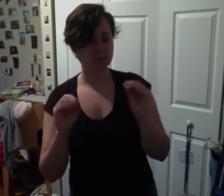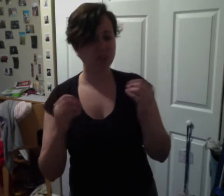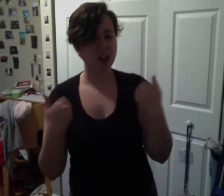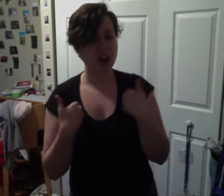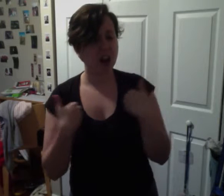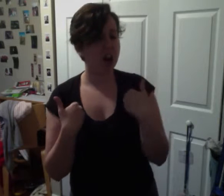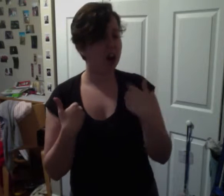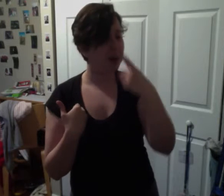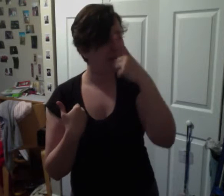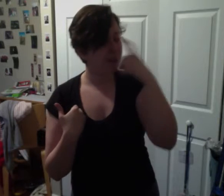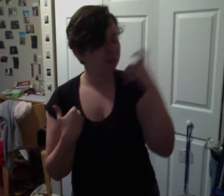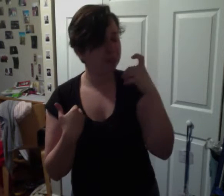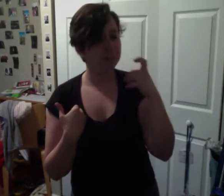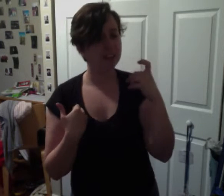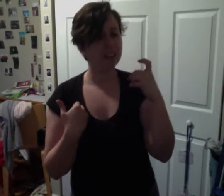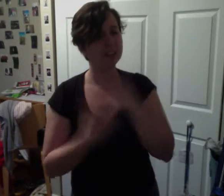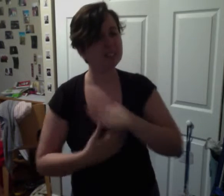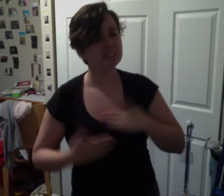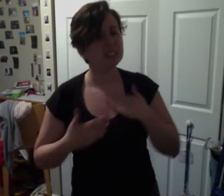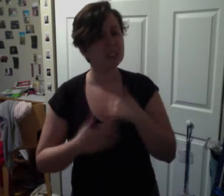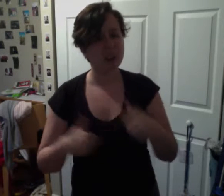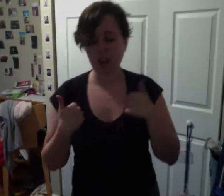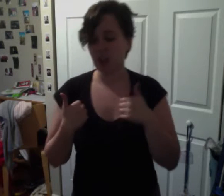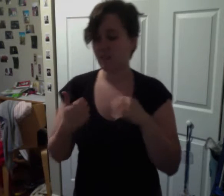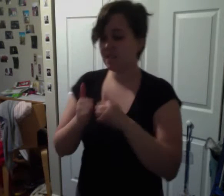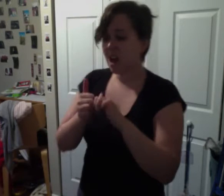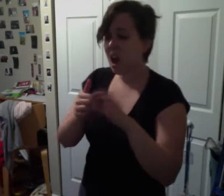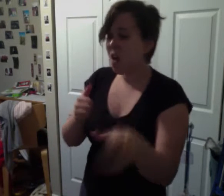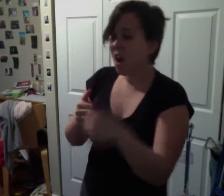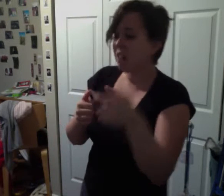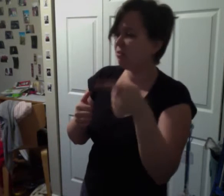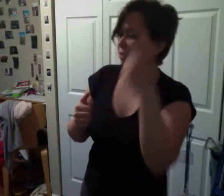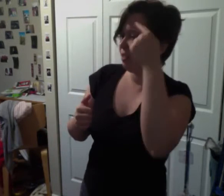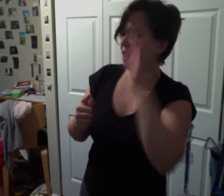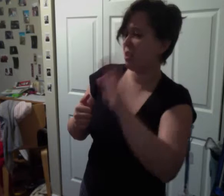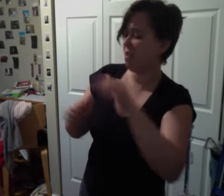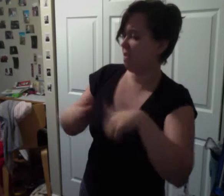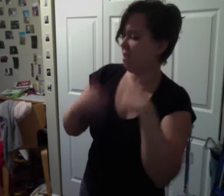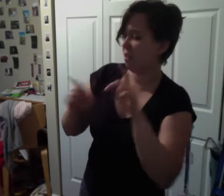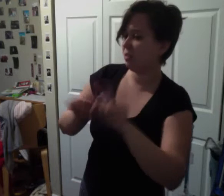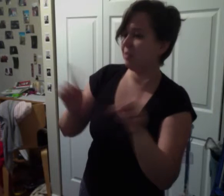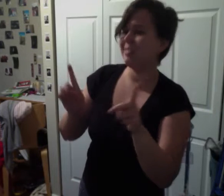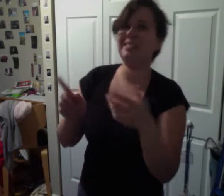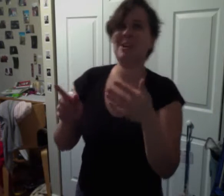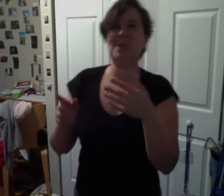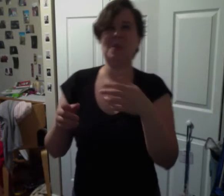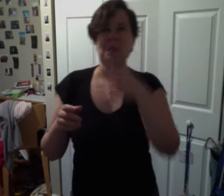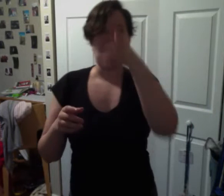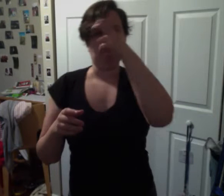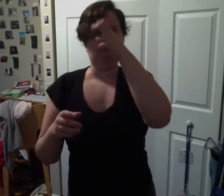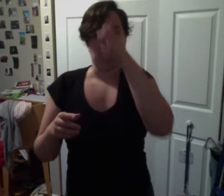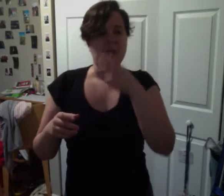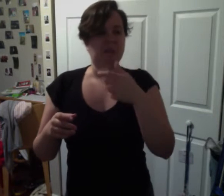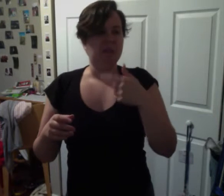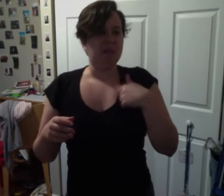else do you think your life would be different without them? I could do without things like cockroaches and snakes. Well, I'm okay with snakes as long as they're not venomous or like